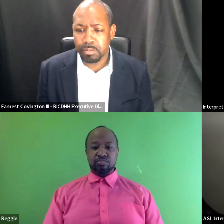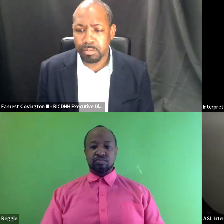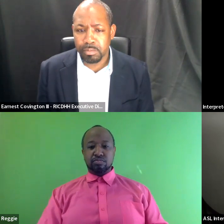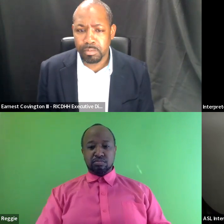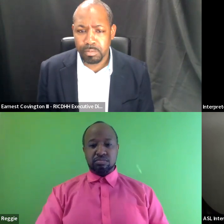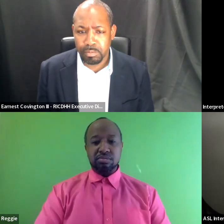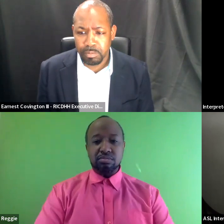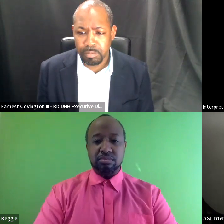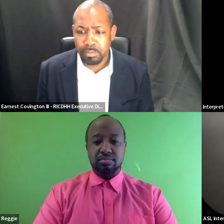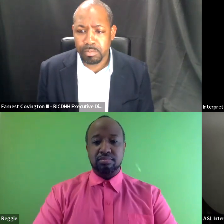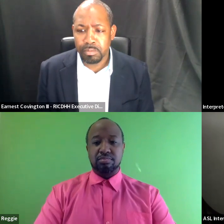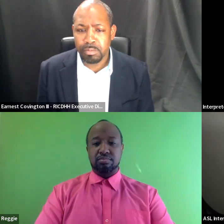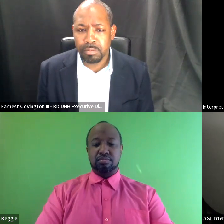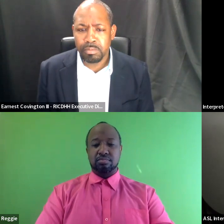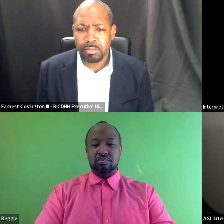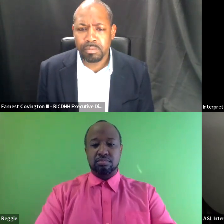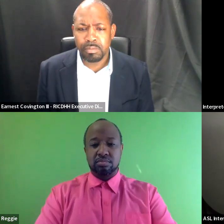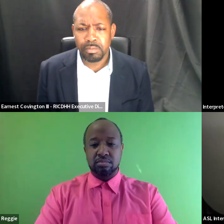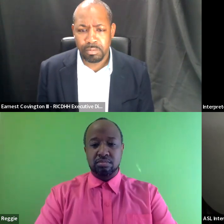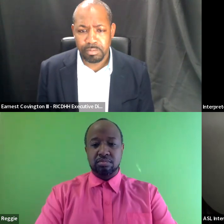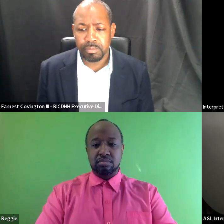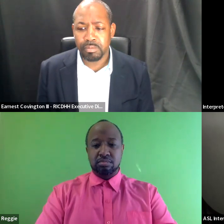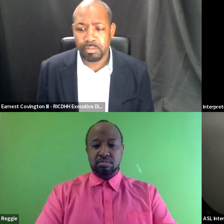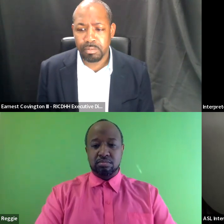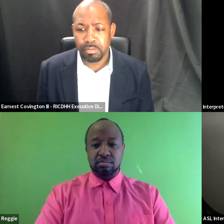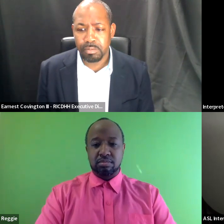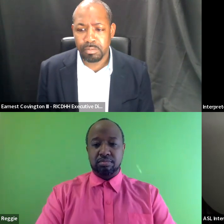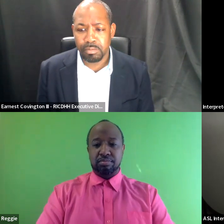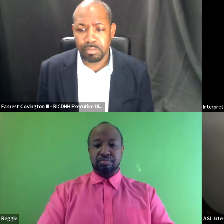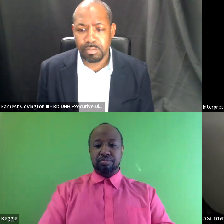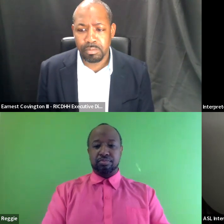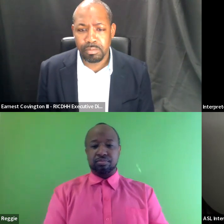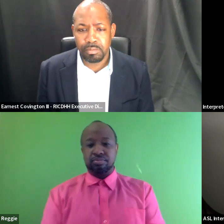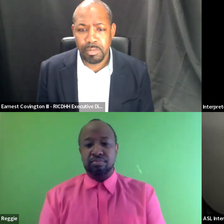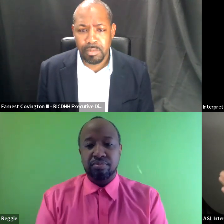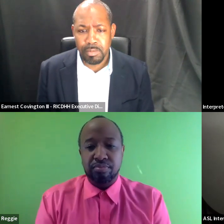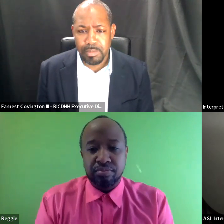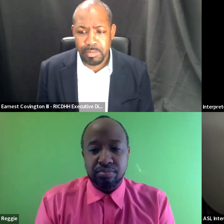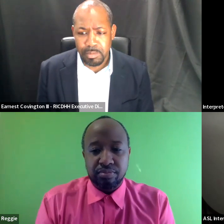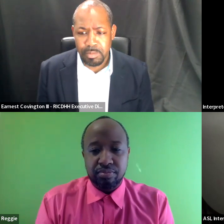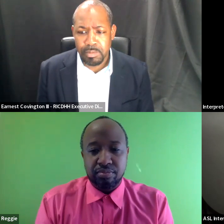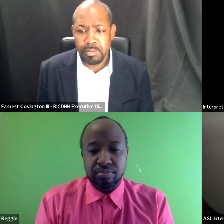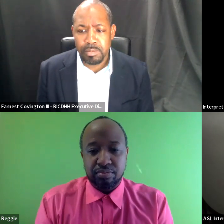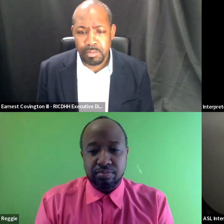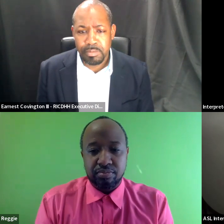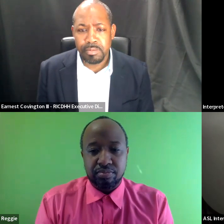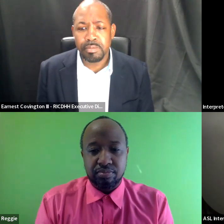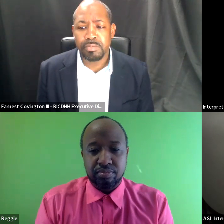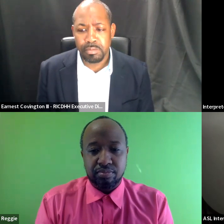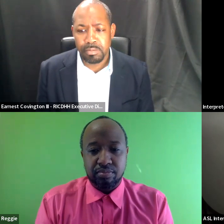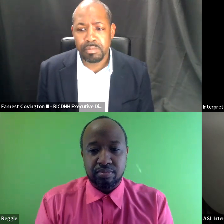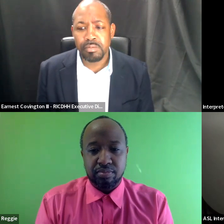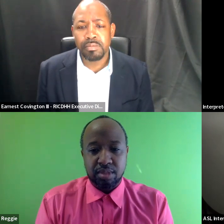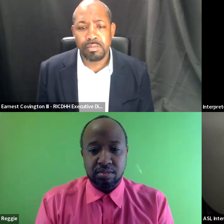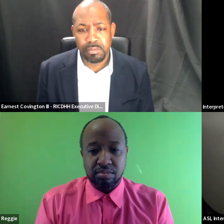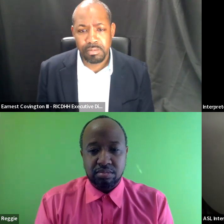Okay, the next question. Over the course of your career, how have you recognized the individual strengths of your students,